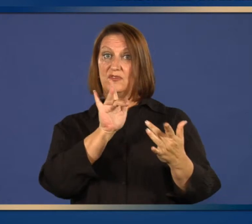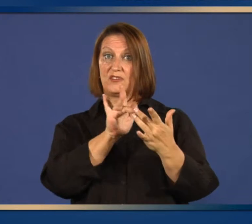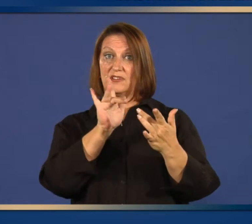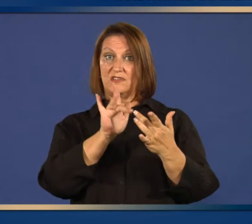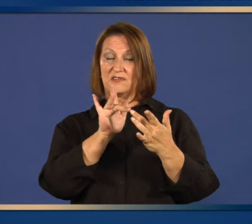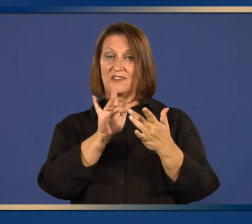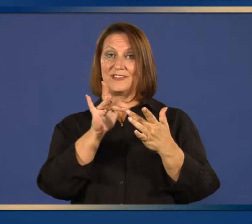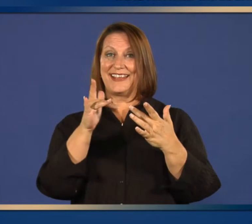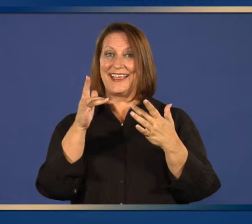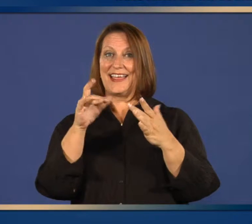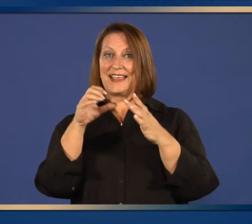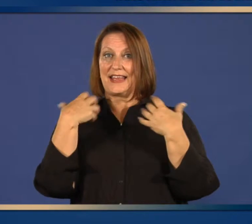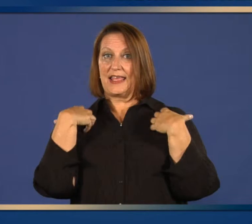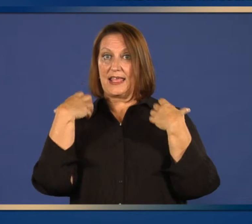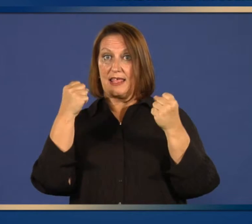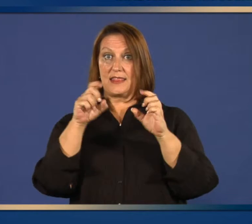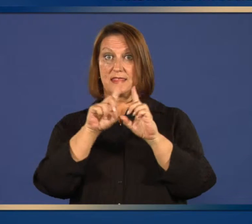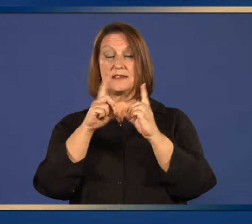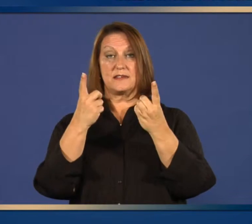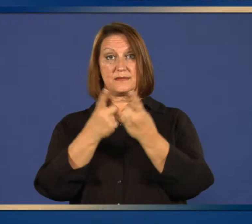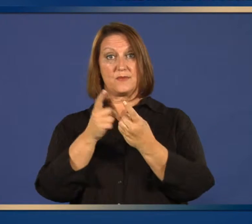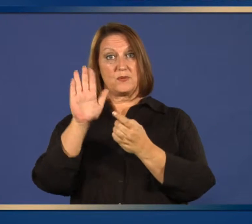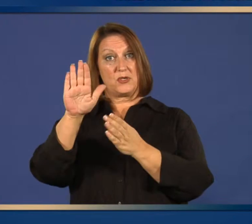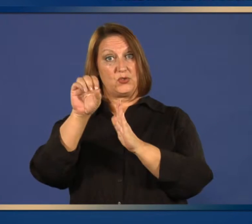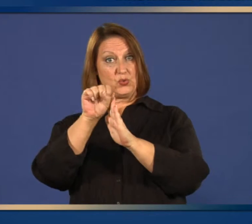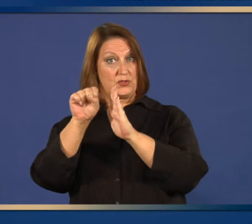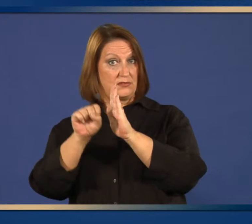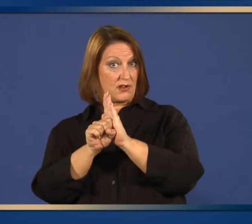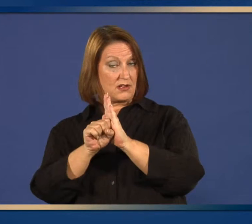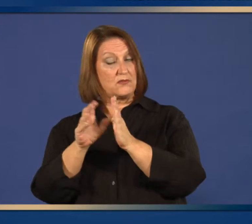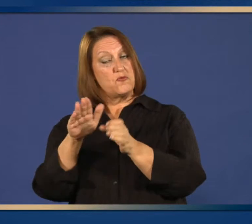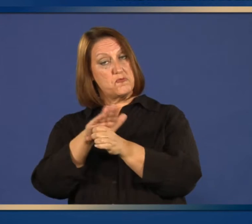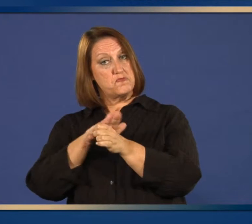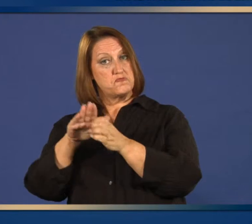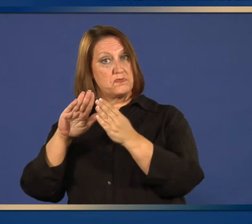Call your local or state health department.